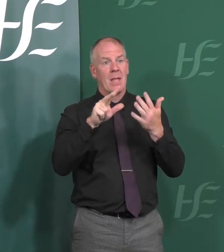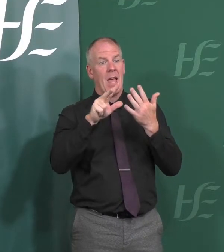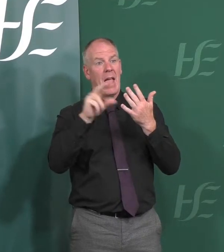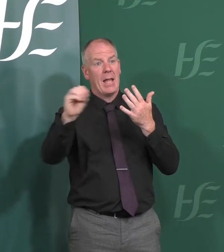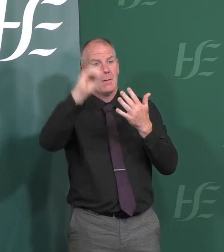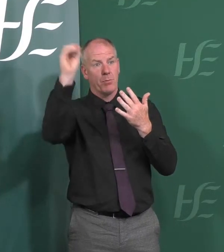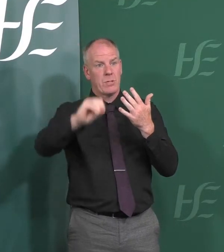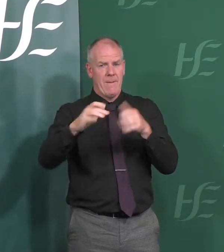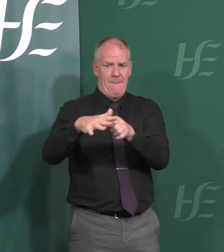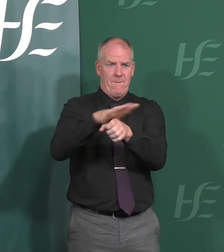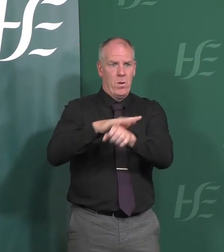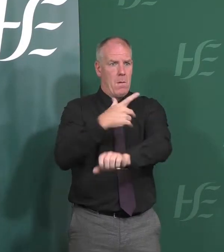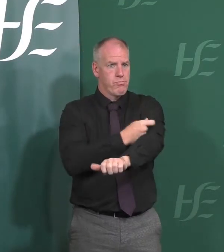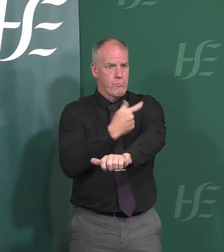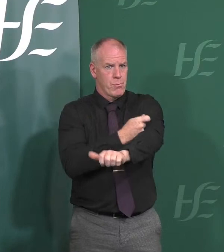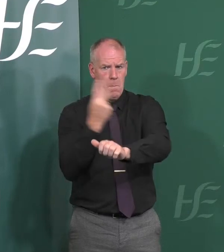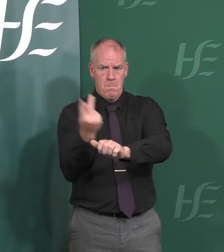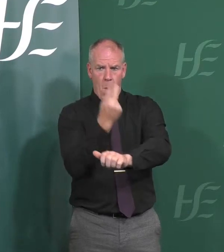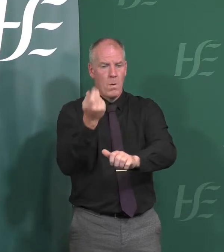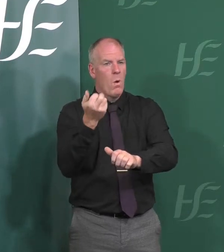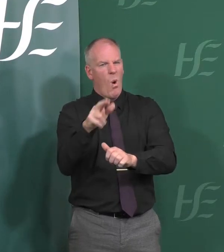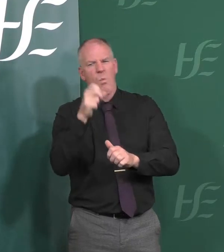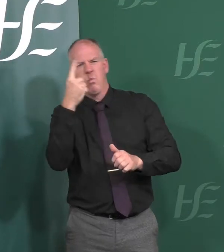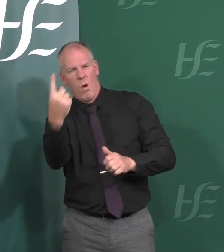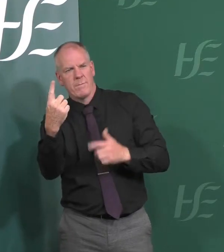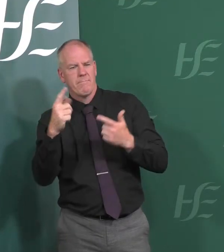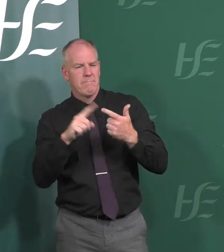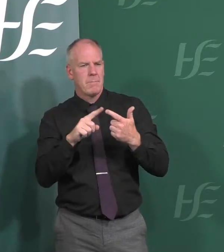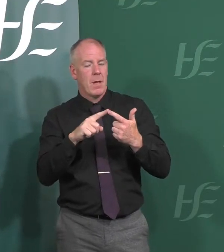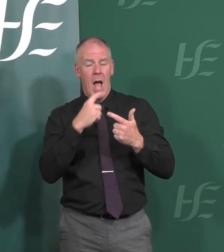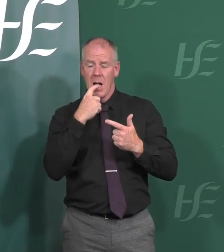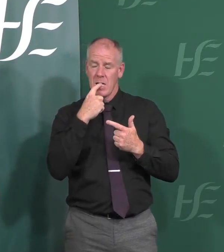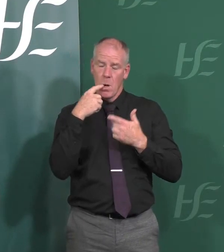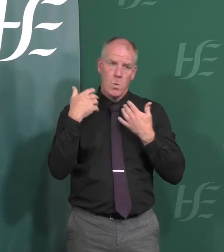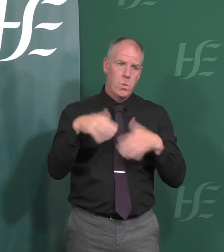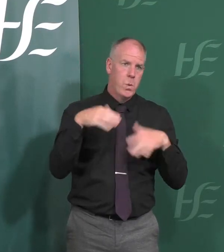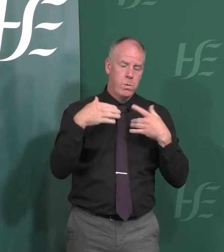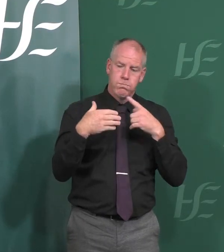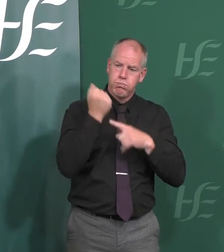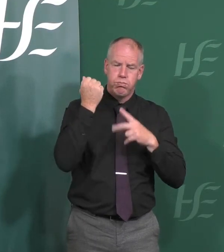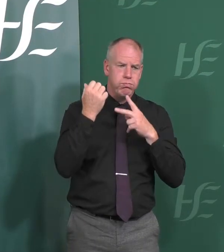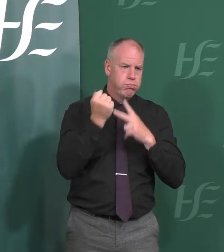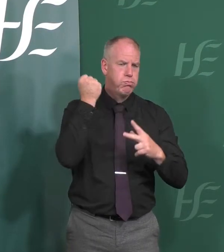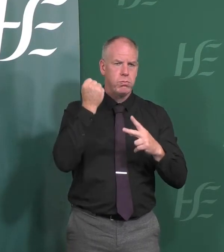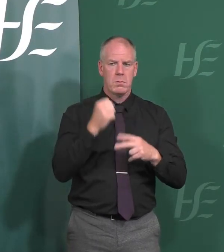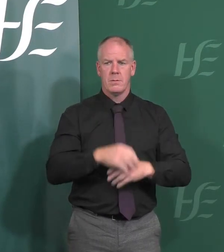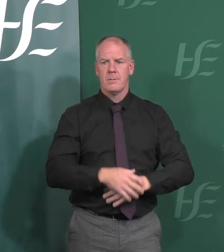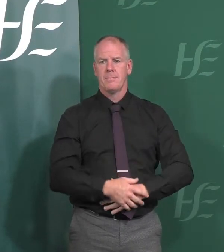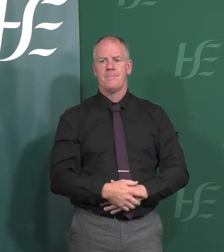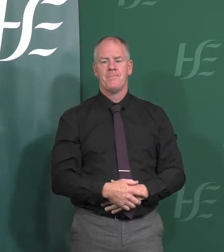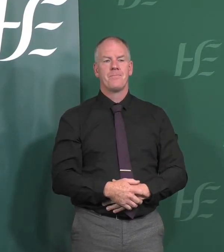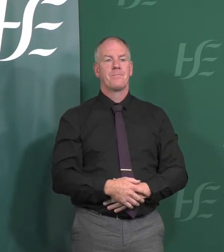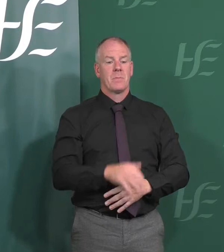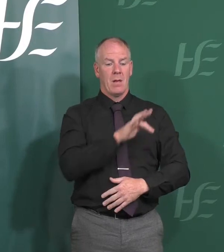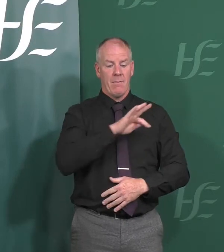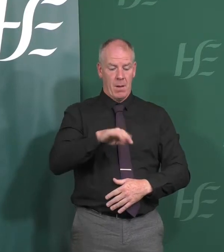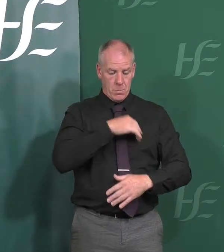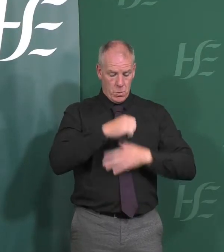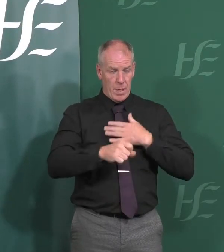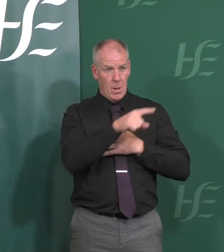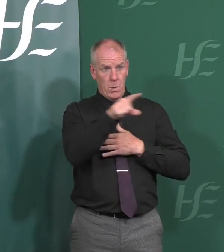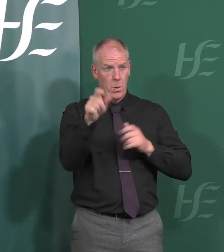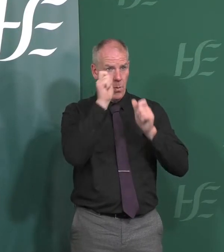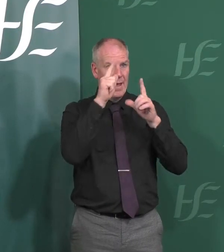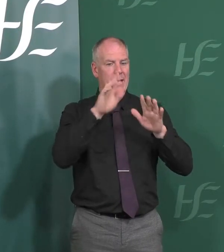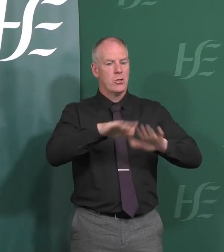of adults will be fully vaccinated. These are really, truly momentous milestones. From today, as you will all be